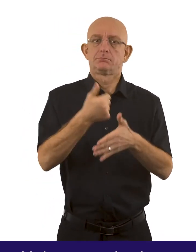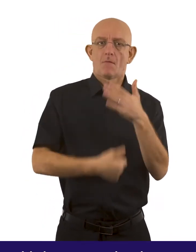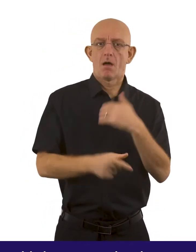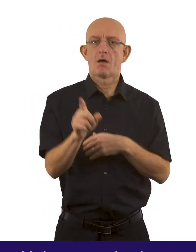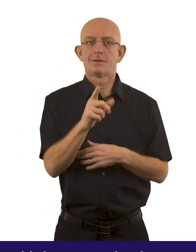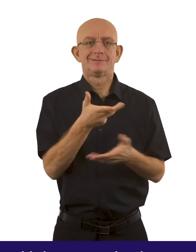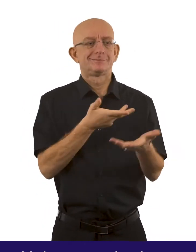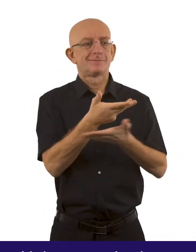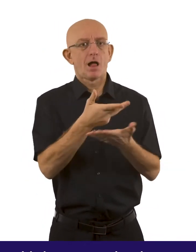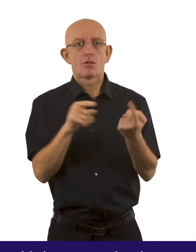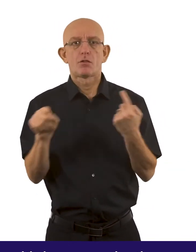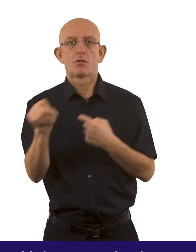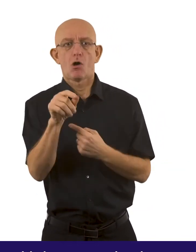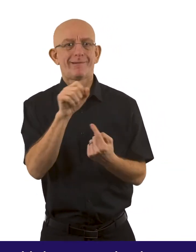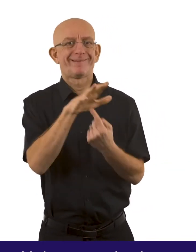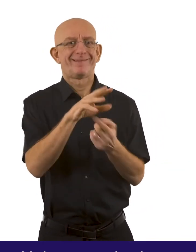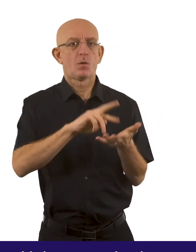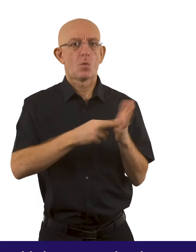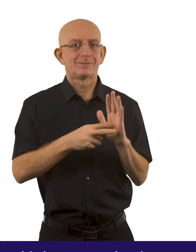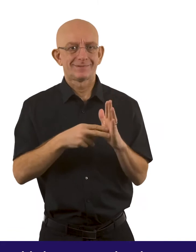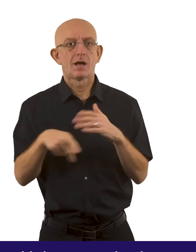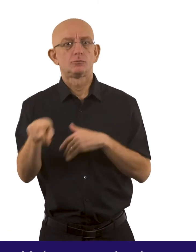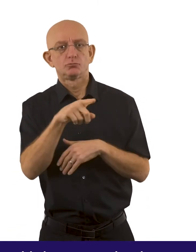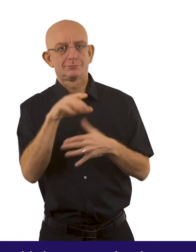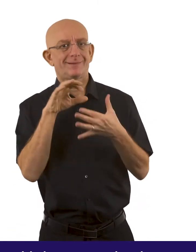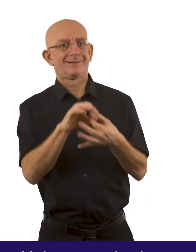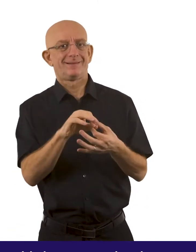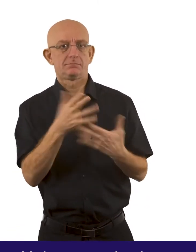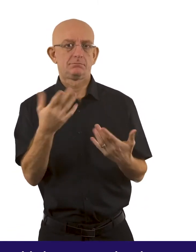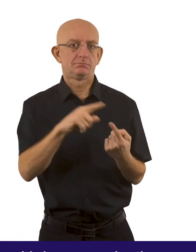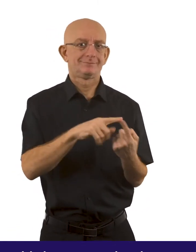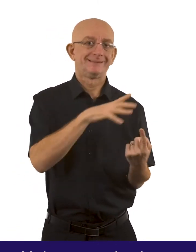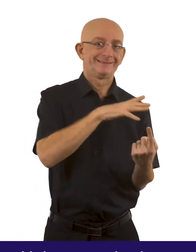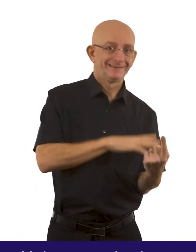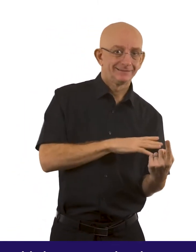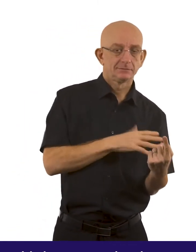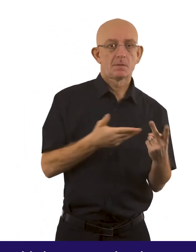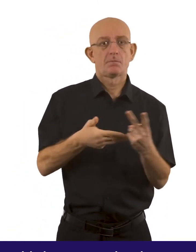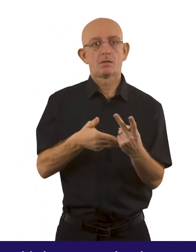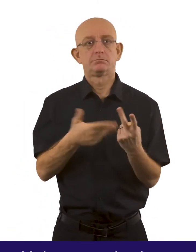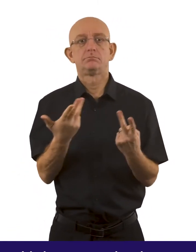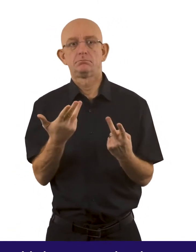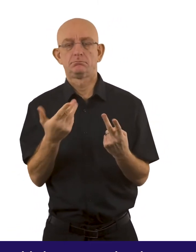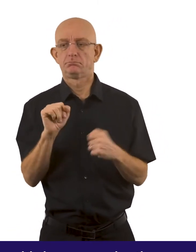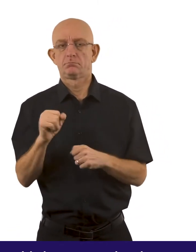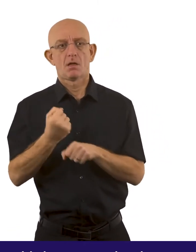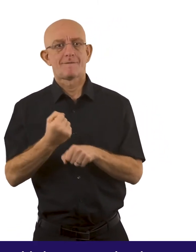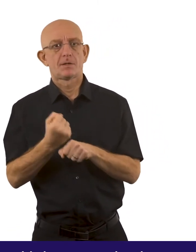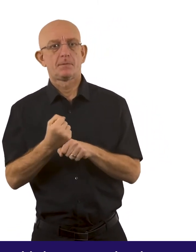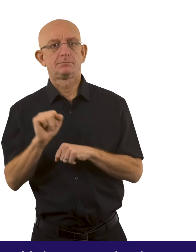Begin a dialogue with key organizations on both the needs of and the government's commitment to disabled people.